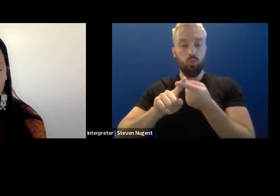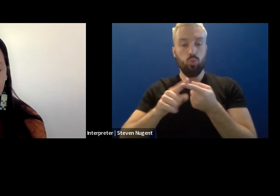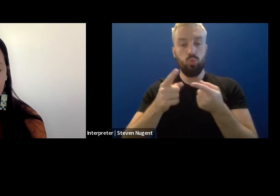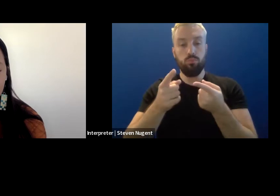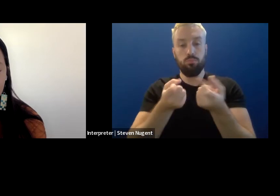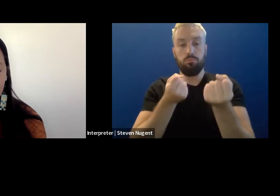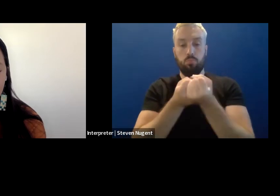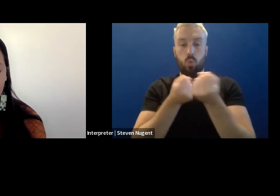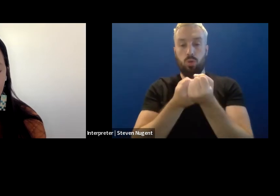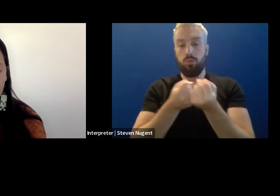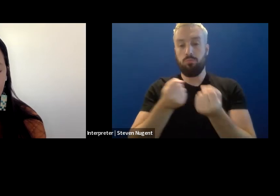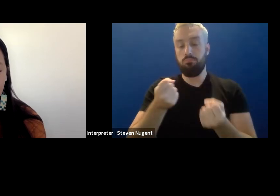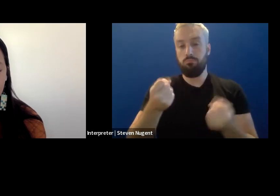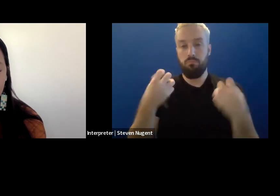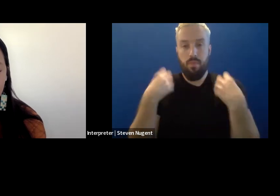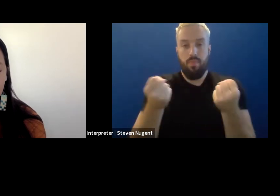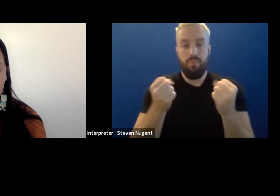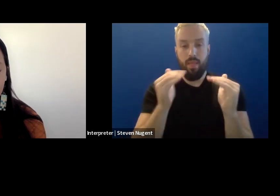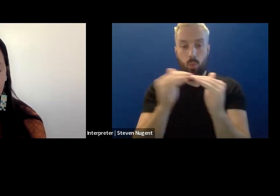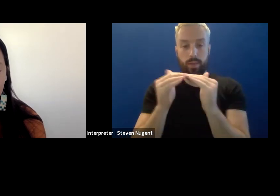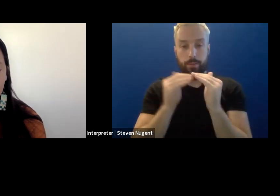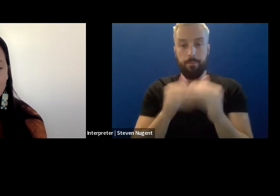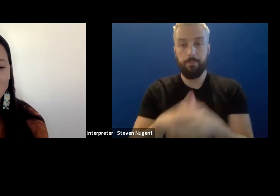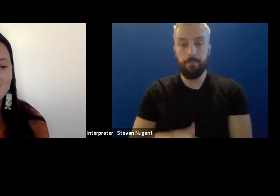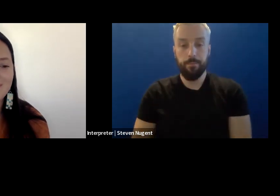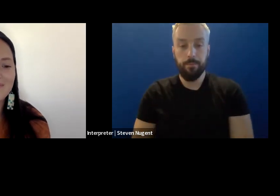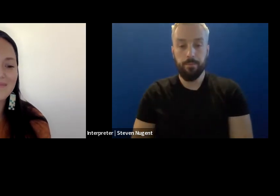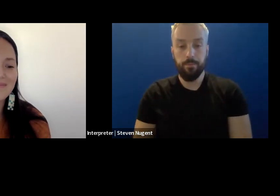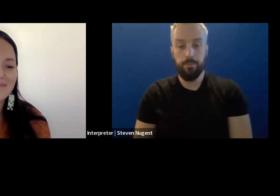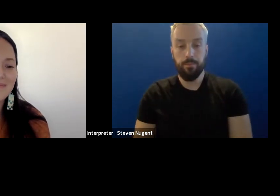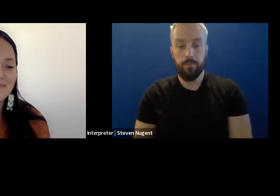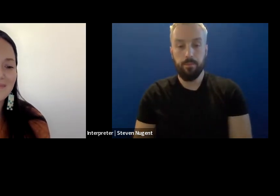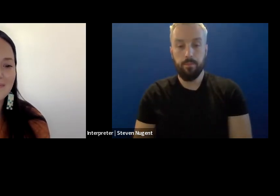support health equity. Next slide, please.